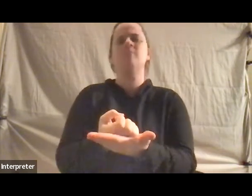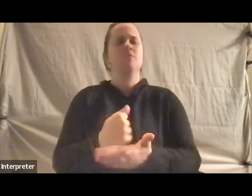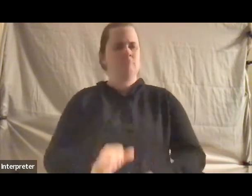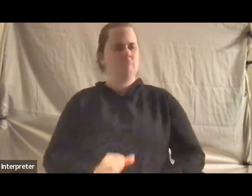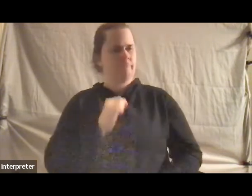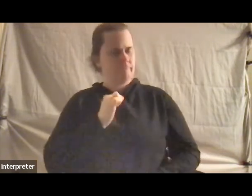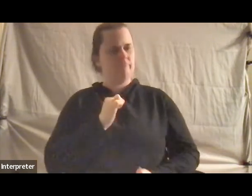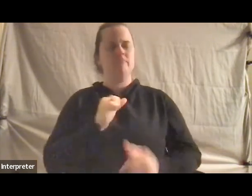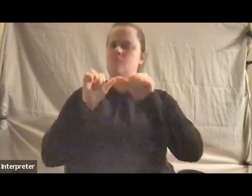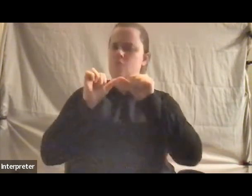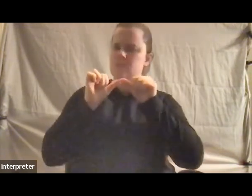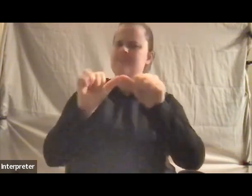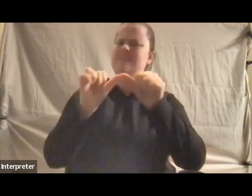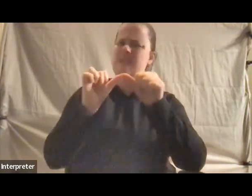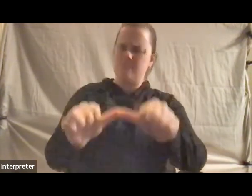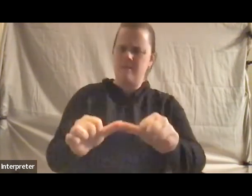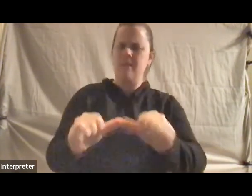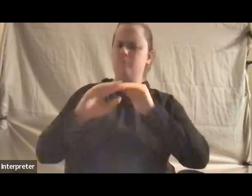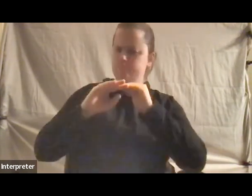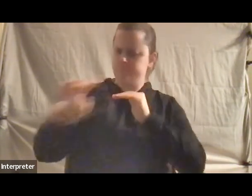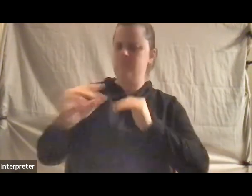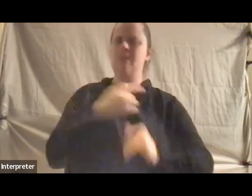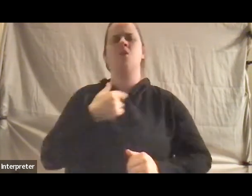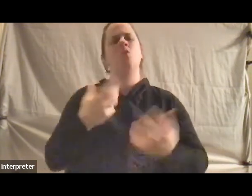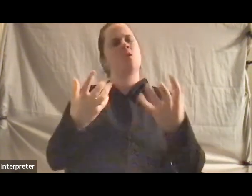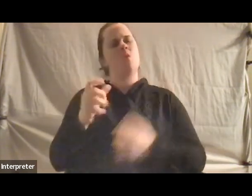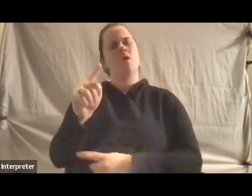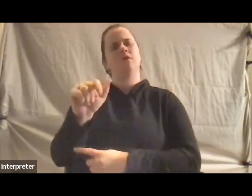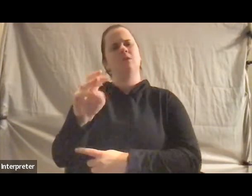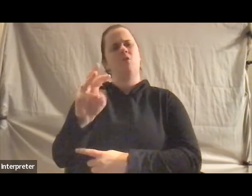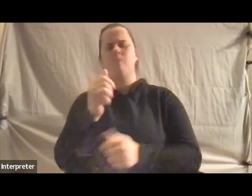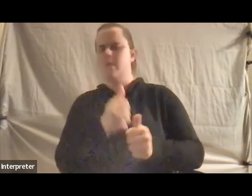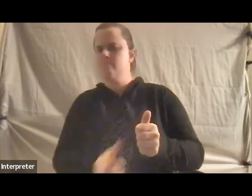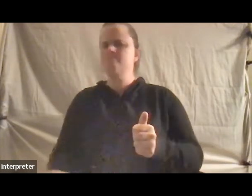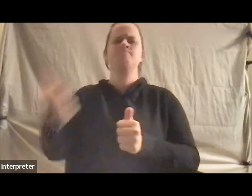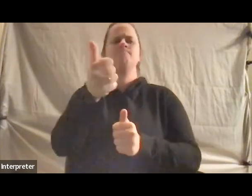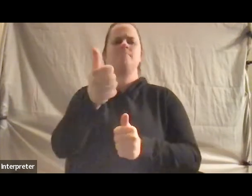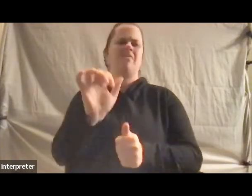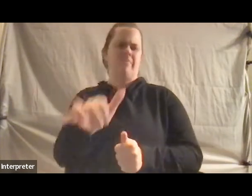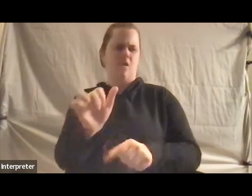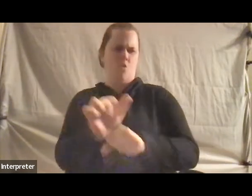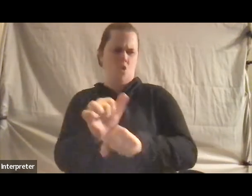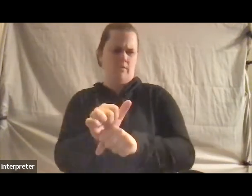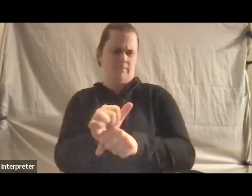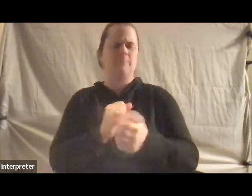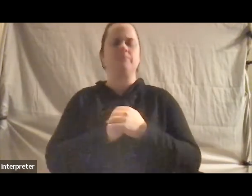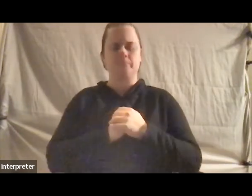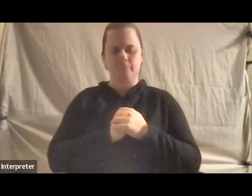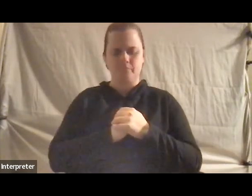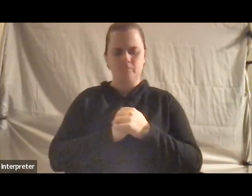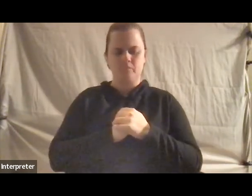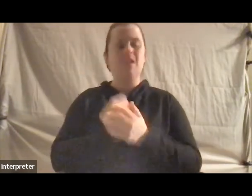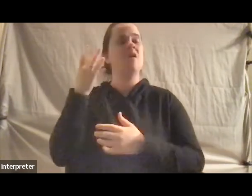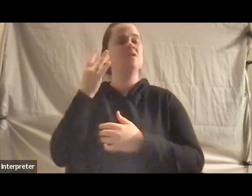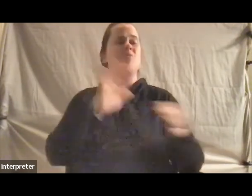innovation and sustainability, and we want Tacoma to be at the forefront of this work. That's why the city